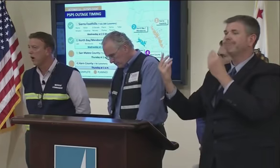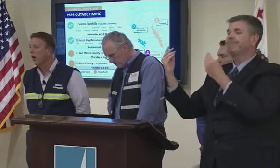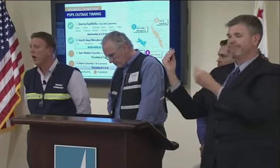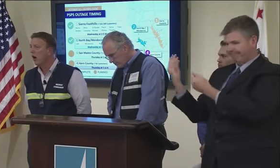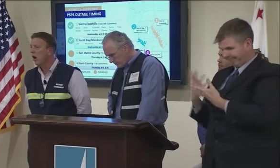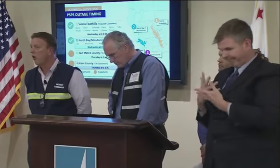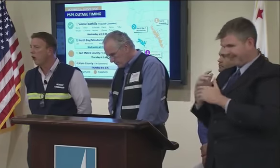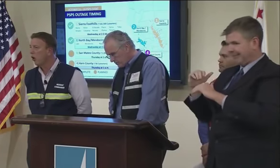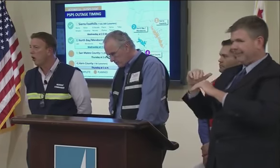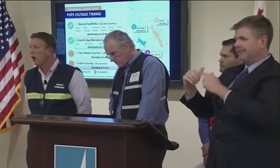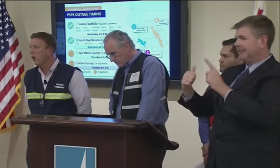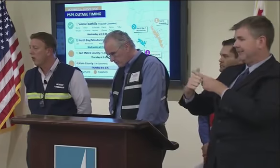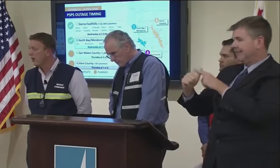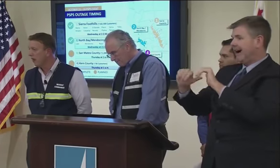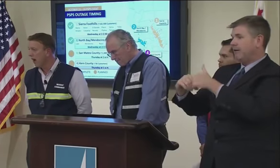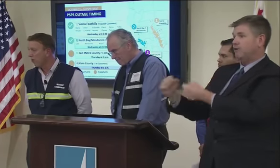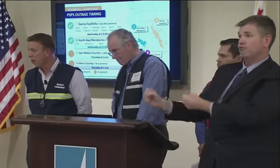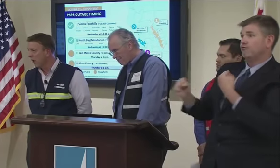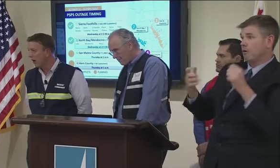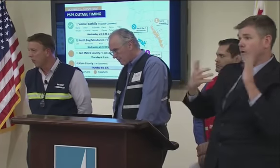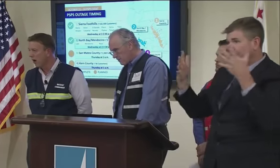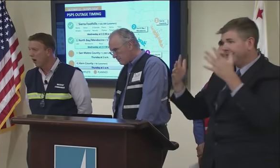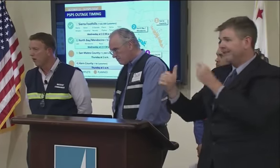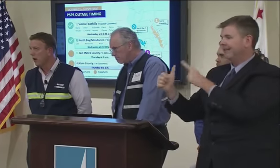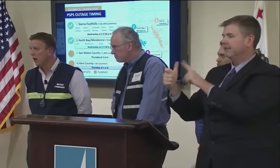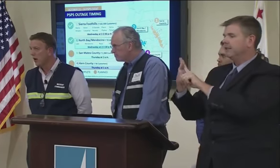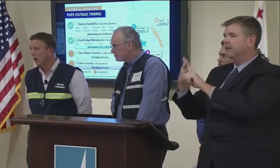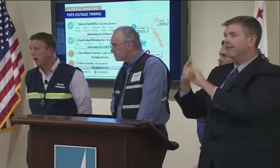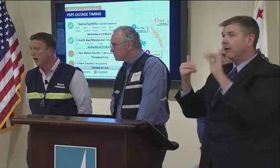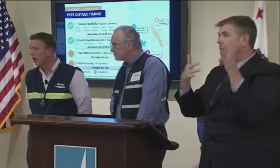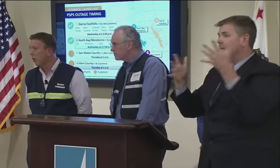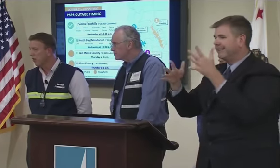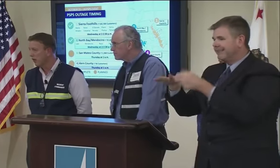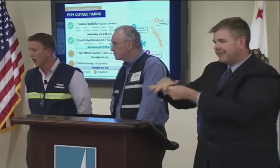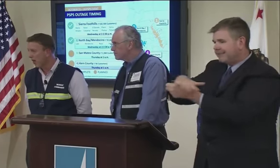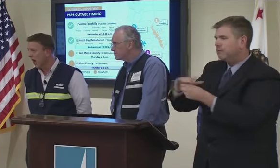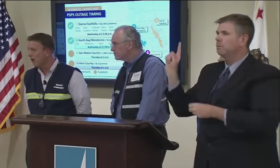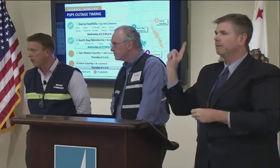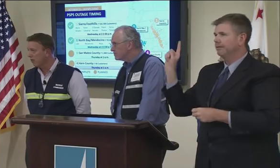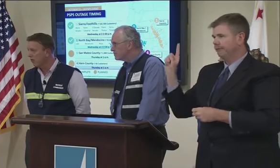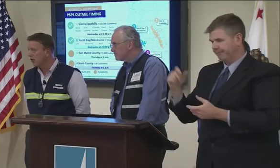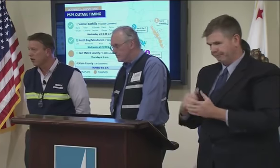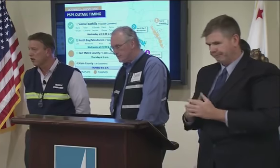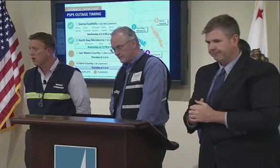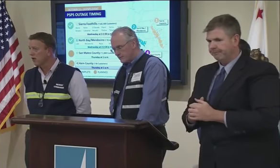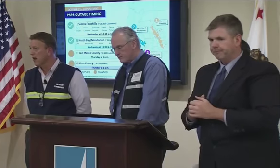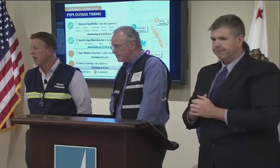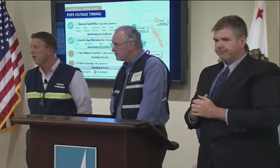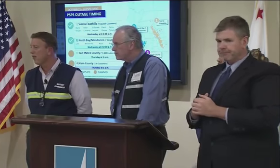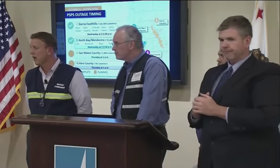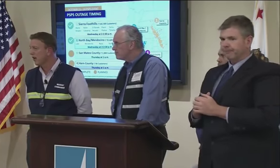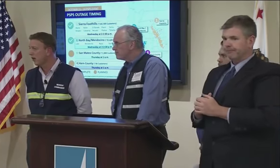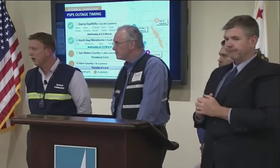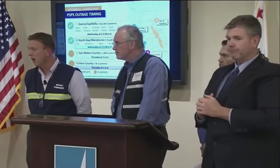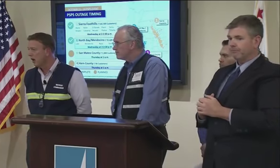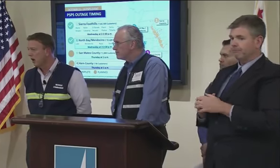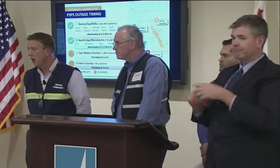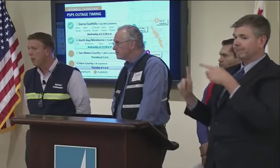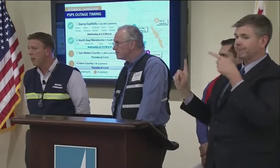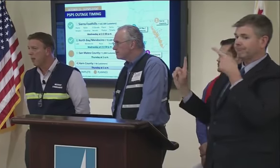So although red flag warnings are encompassing a lot of our service territory, they're not the